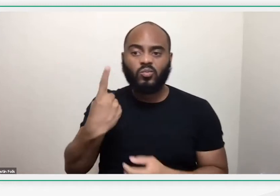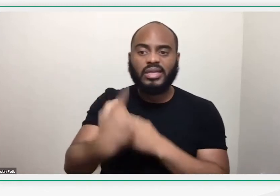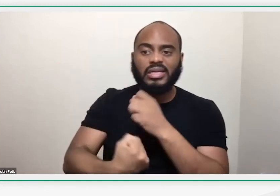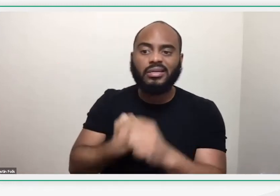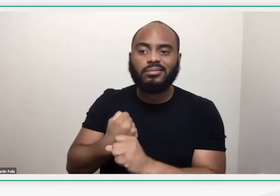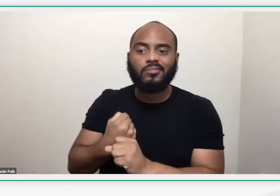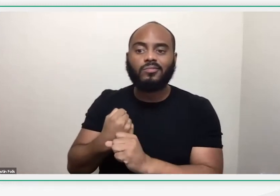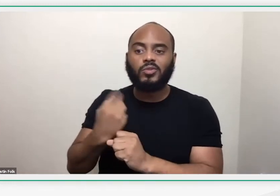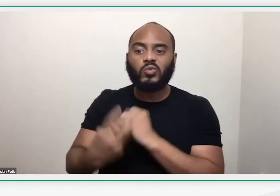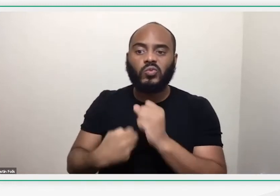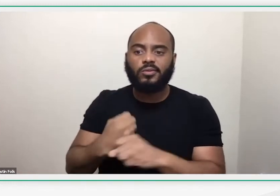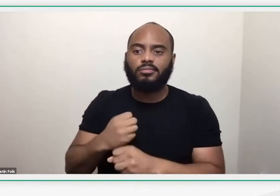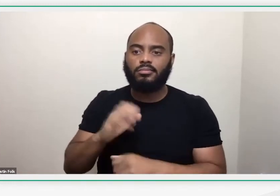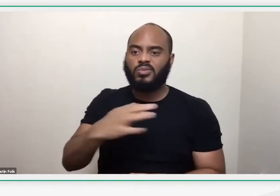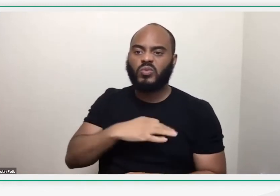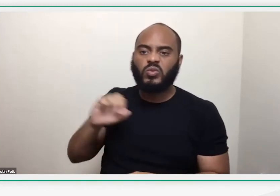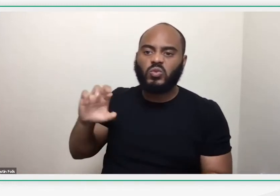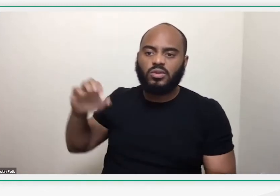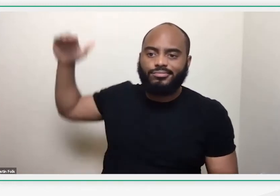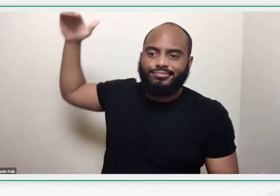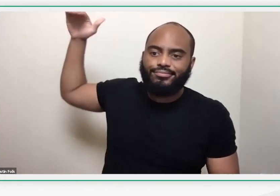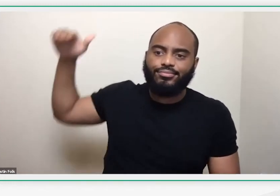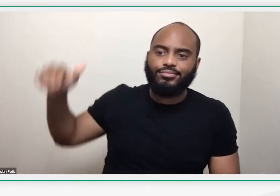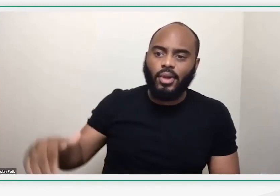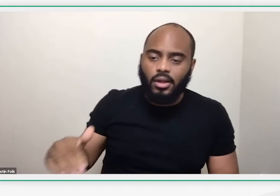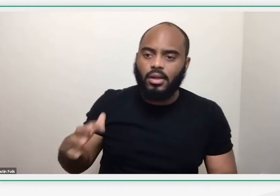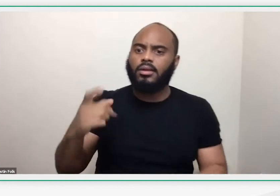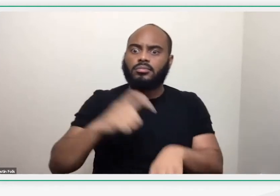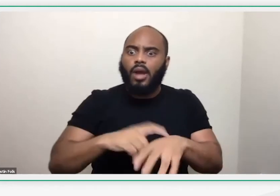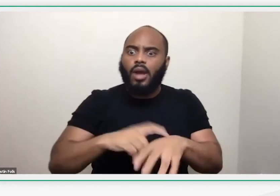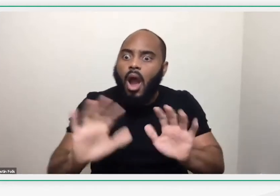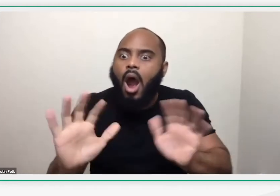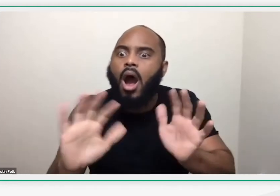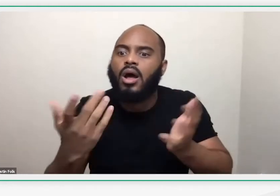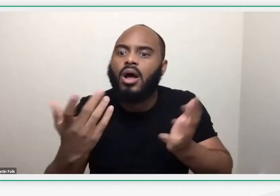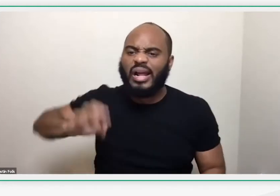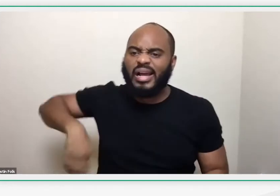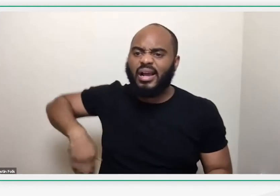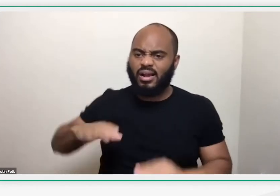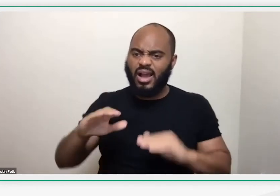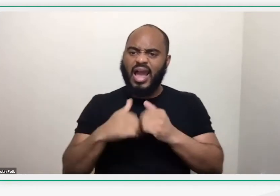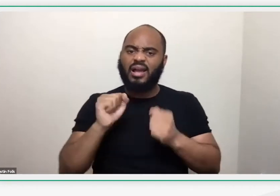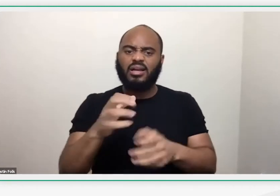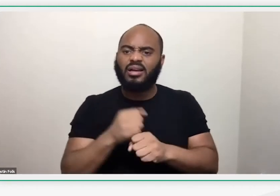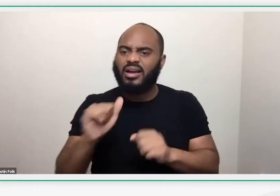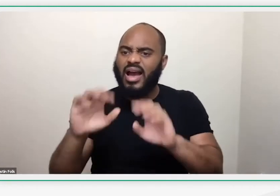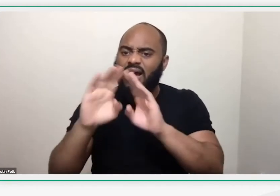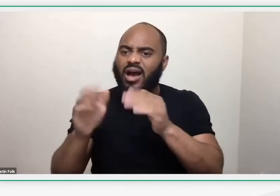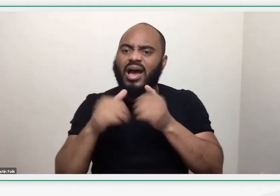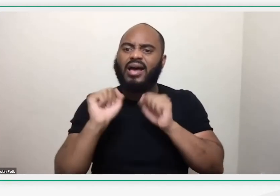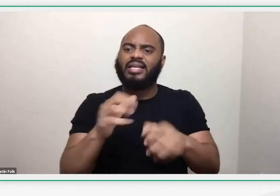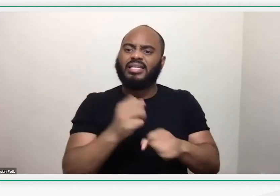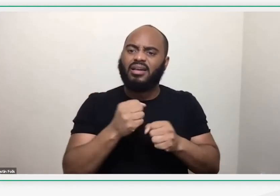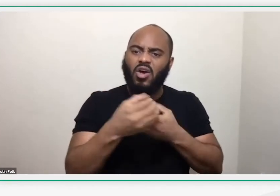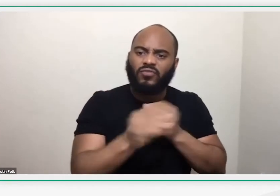situation where that happens and it shows up on your credit report for a couple of years. Now, if that's allowed to linger that long,